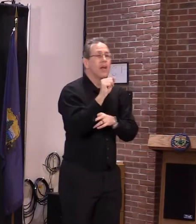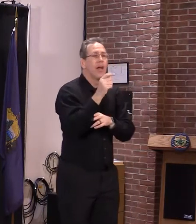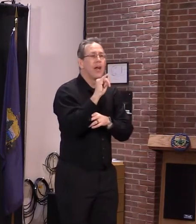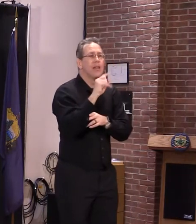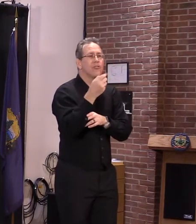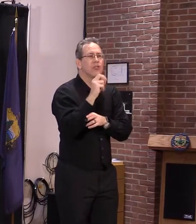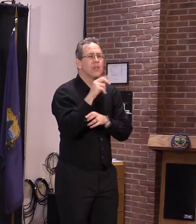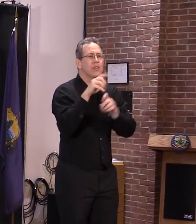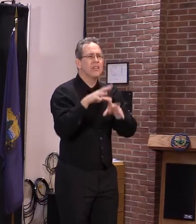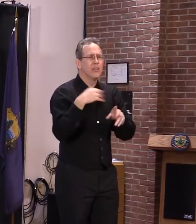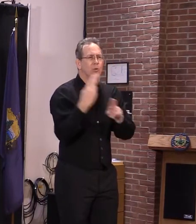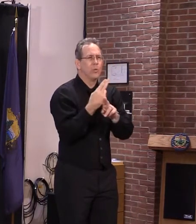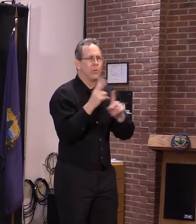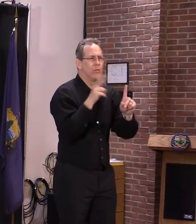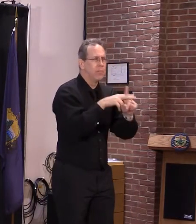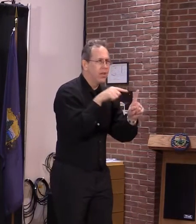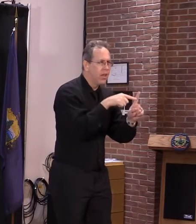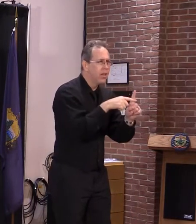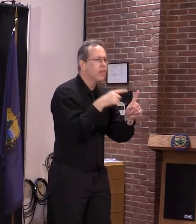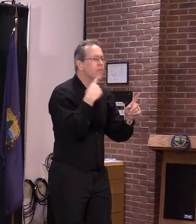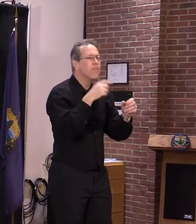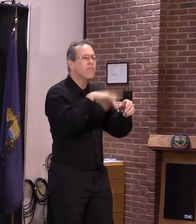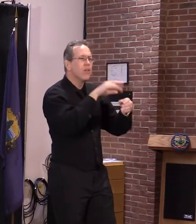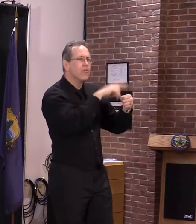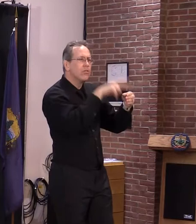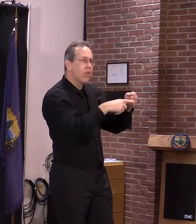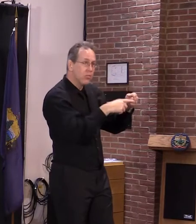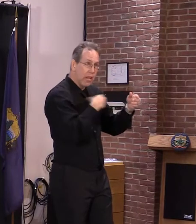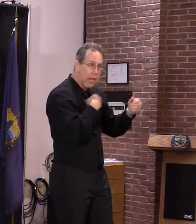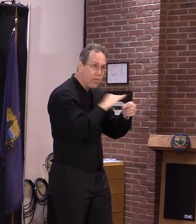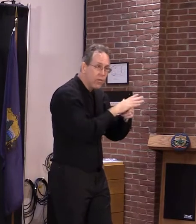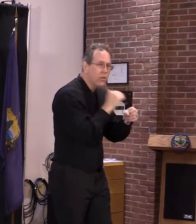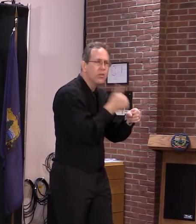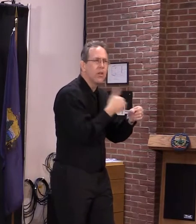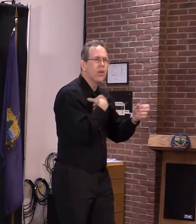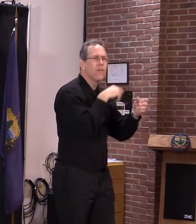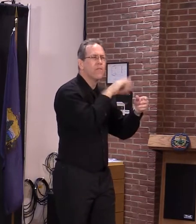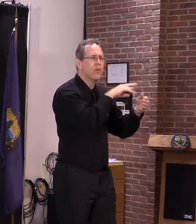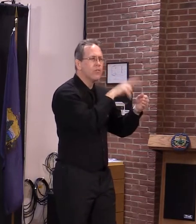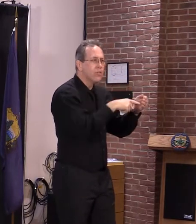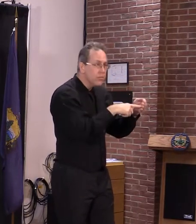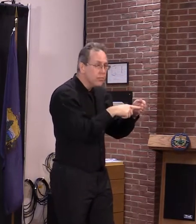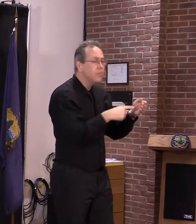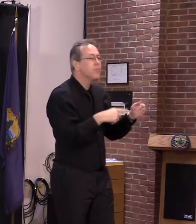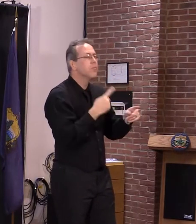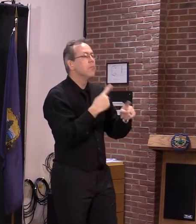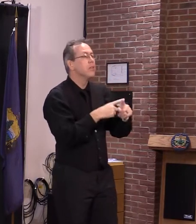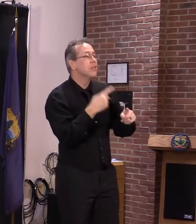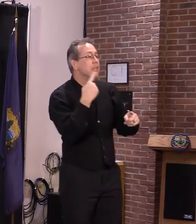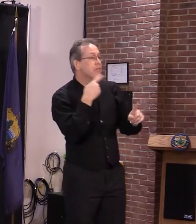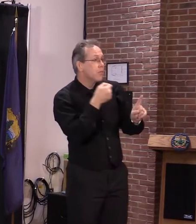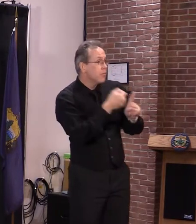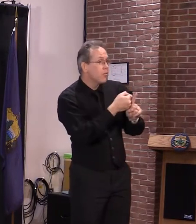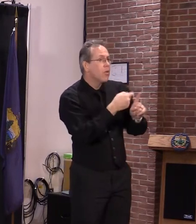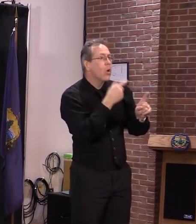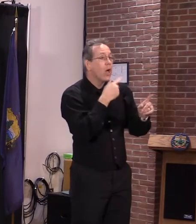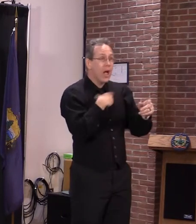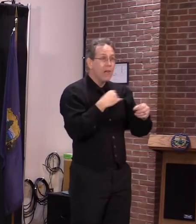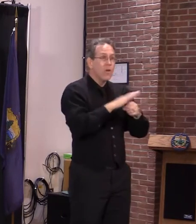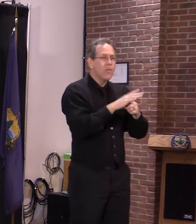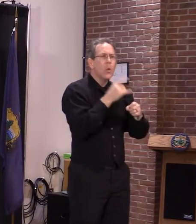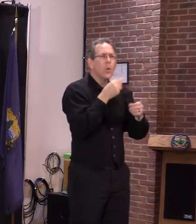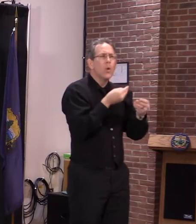results. This expansion of testing is coupled with a change in how we are notifying presumed contacts in schools.